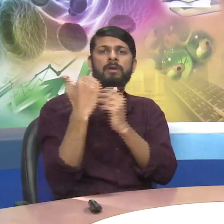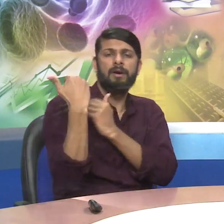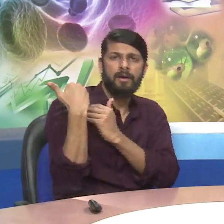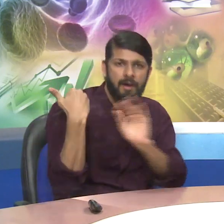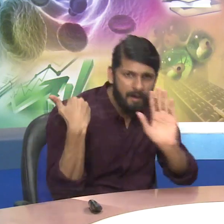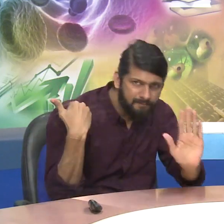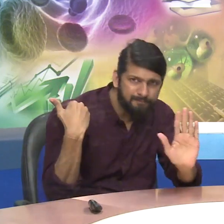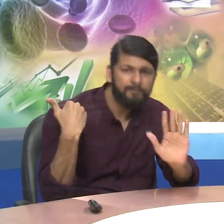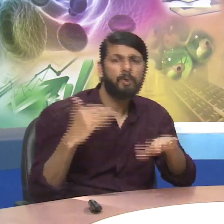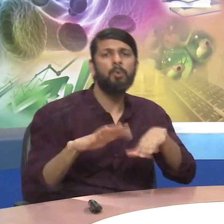citizens.